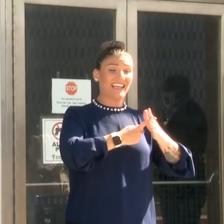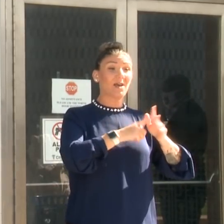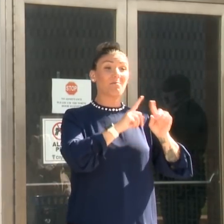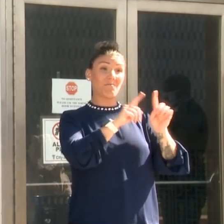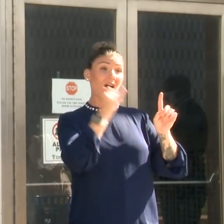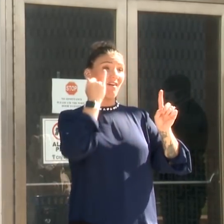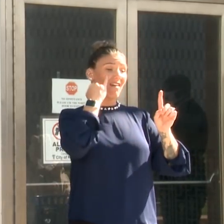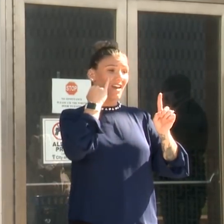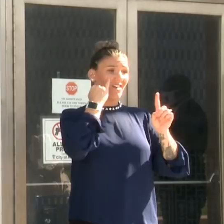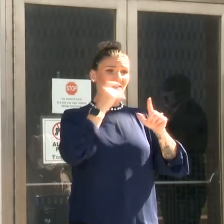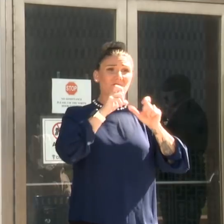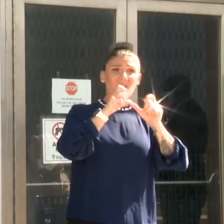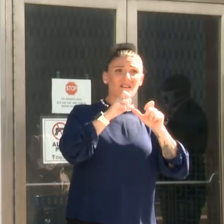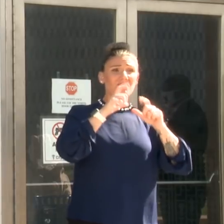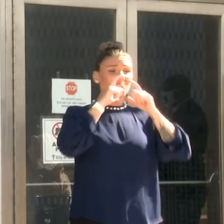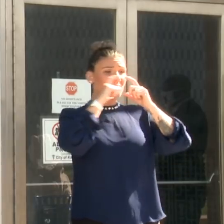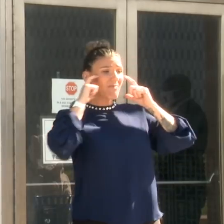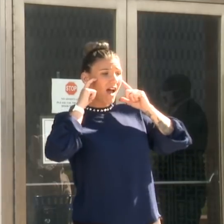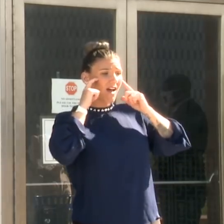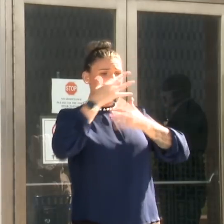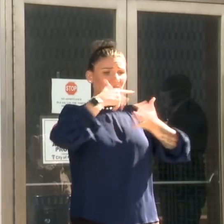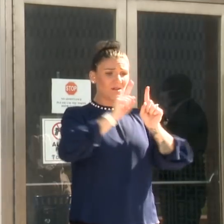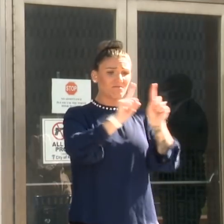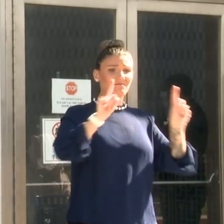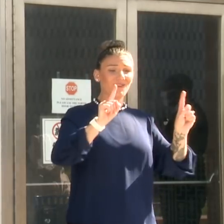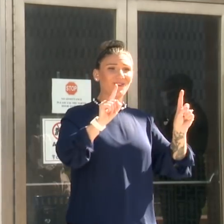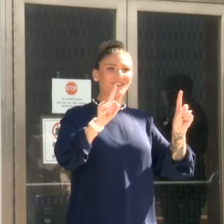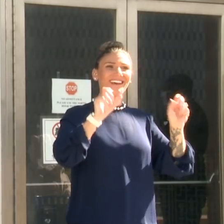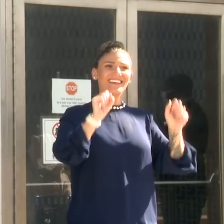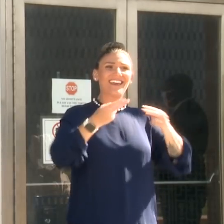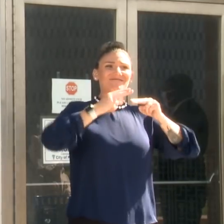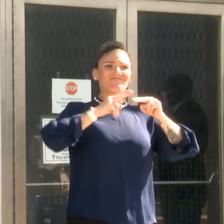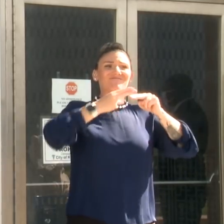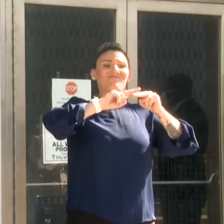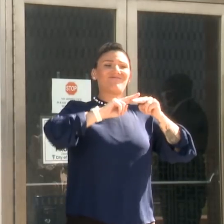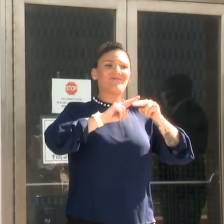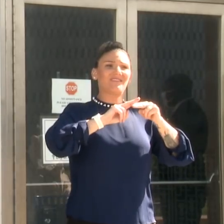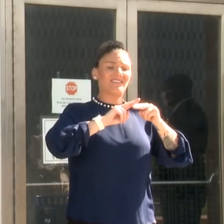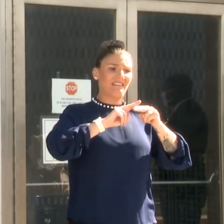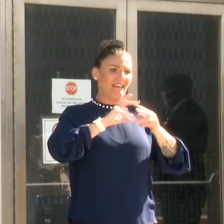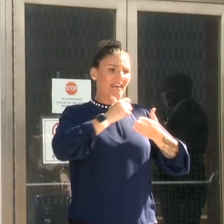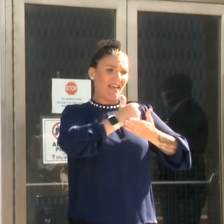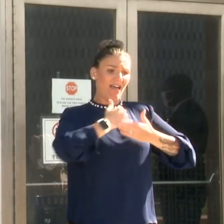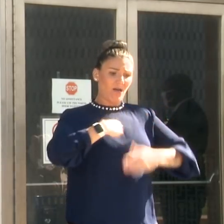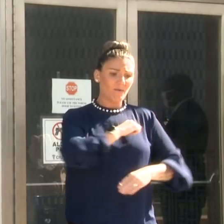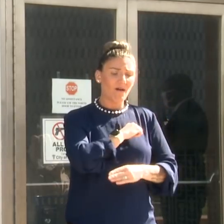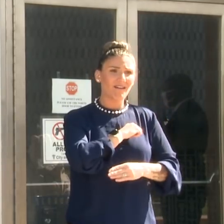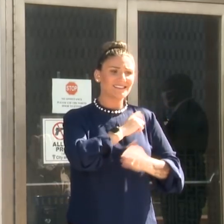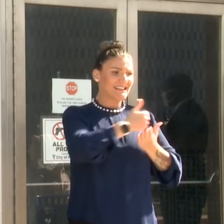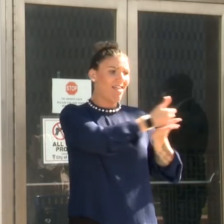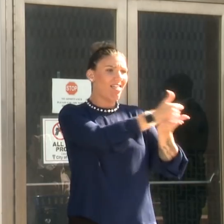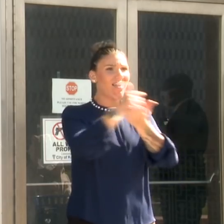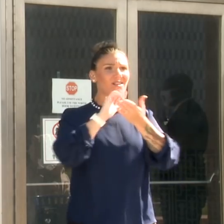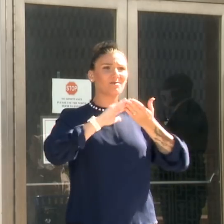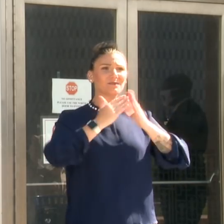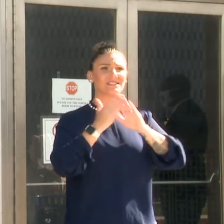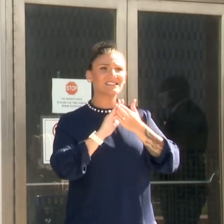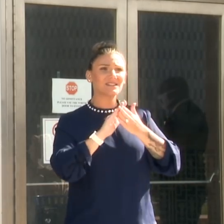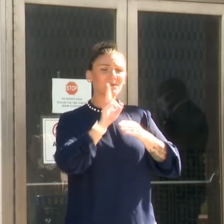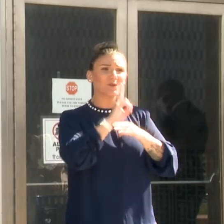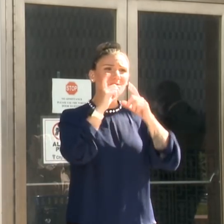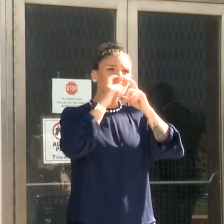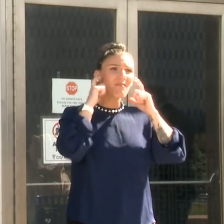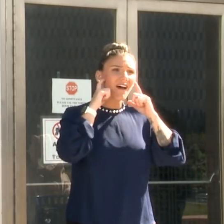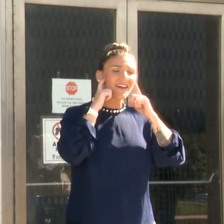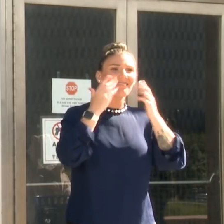this. So please help us help our city by wearing masks. Thank